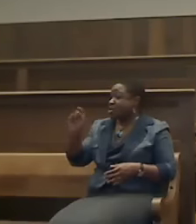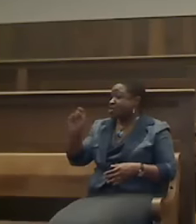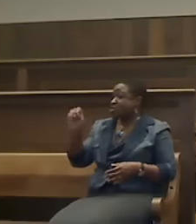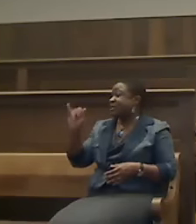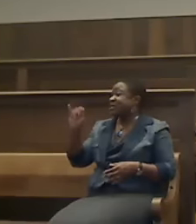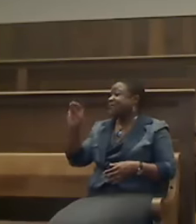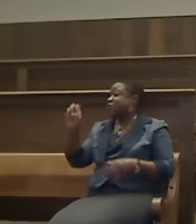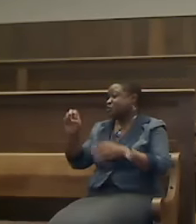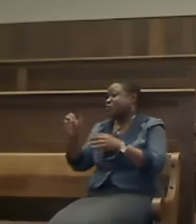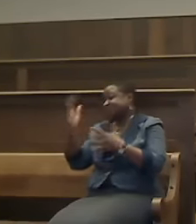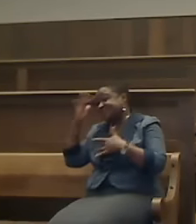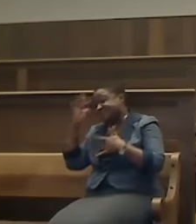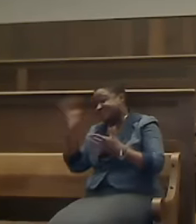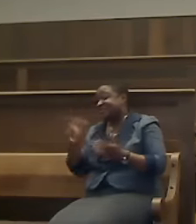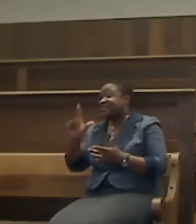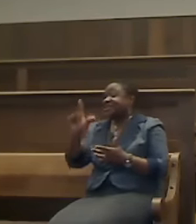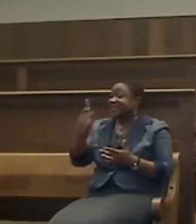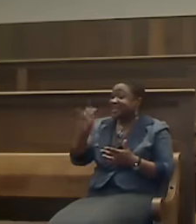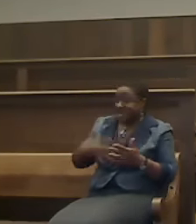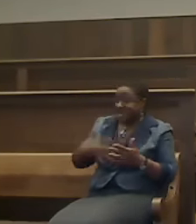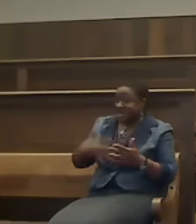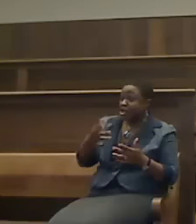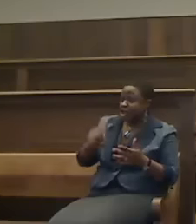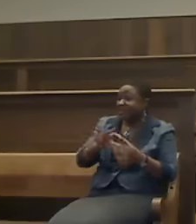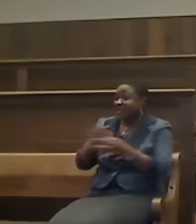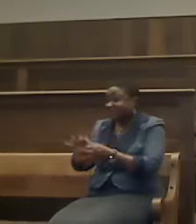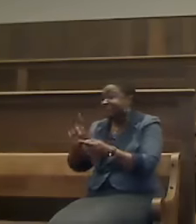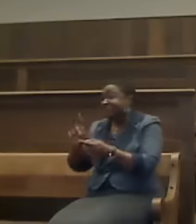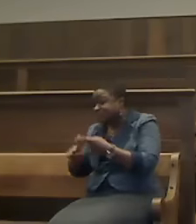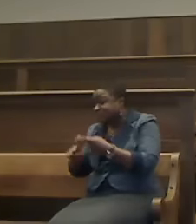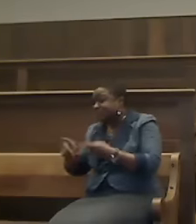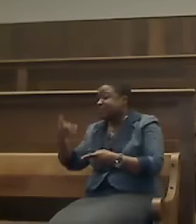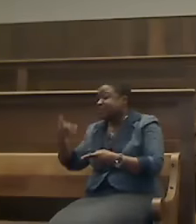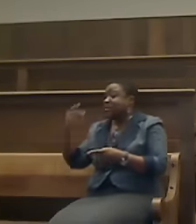is also linked, by the way, to cancer, Parkinson's, Alzheimer's, and autism.